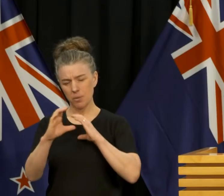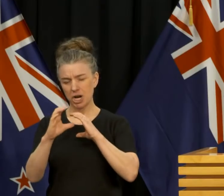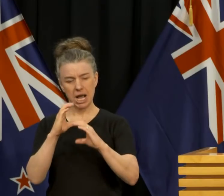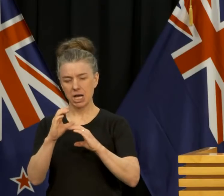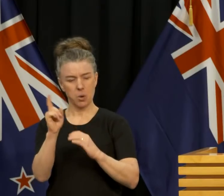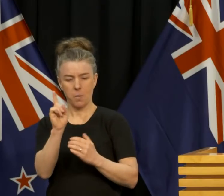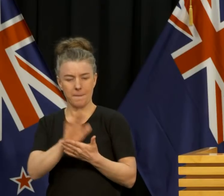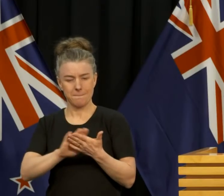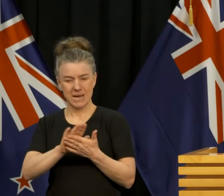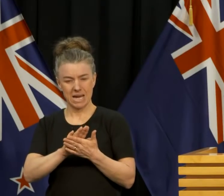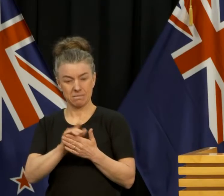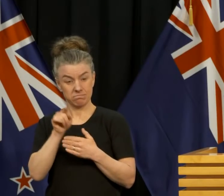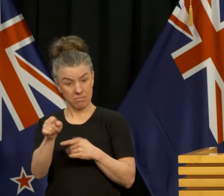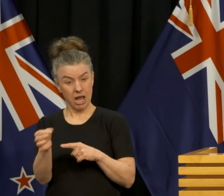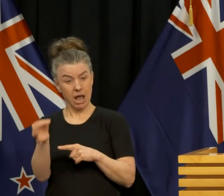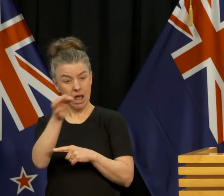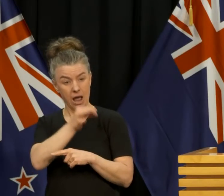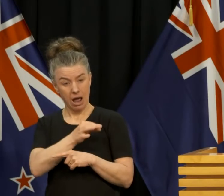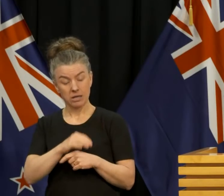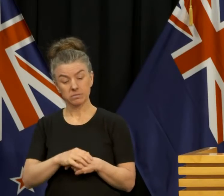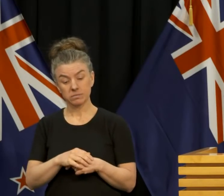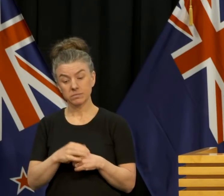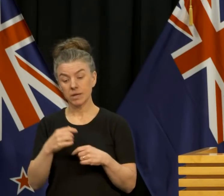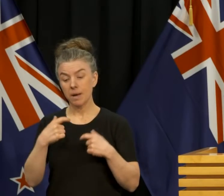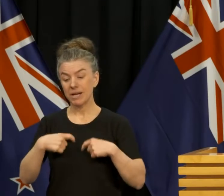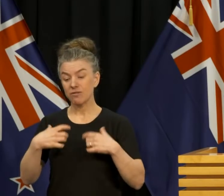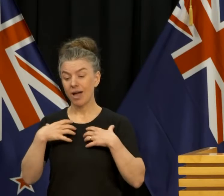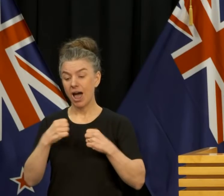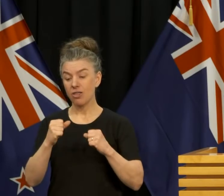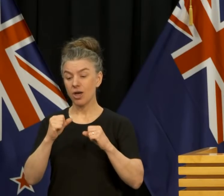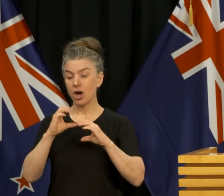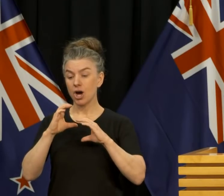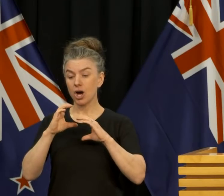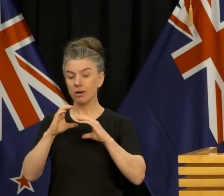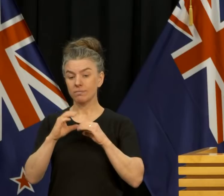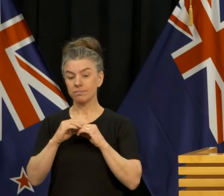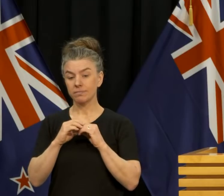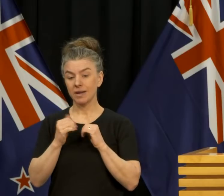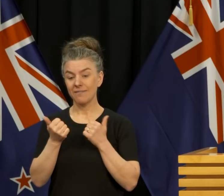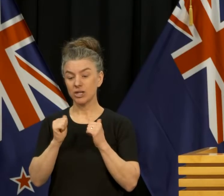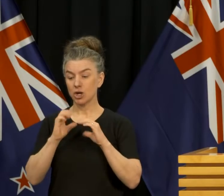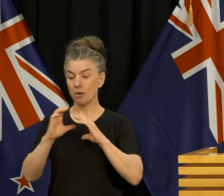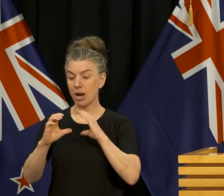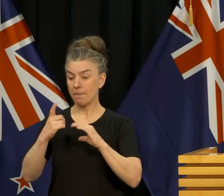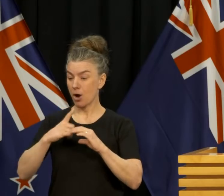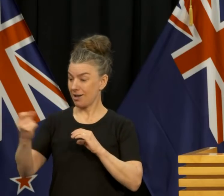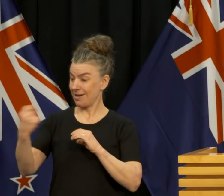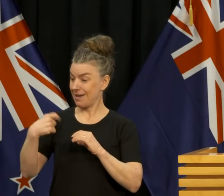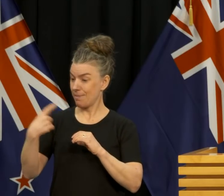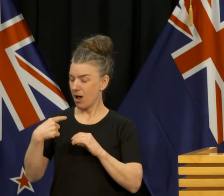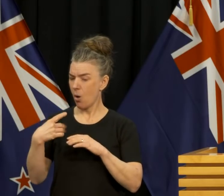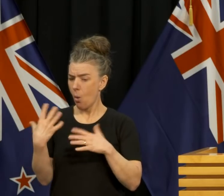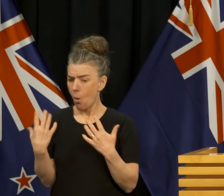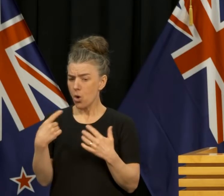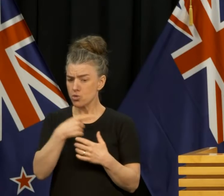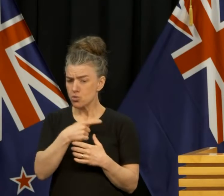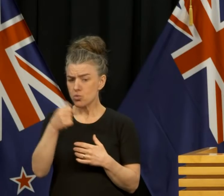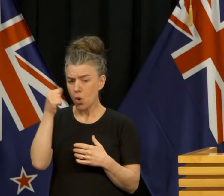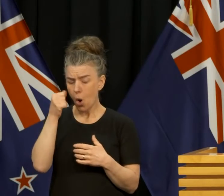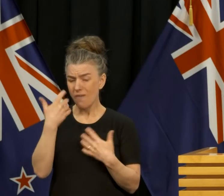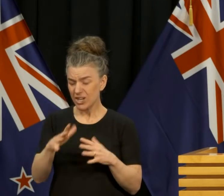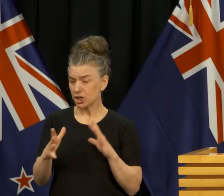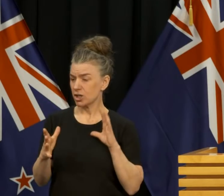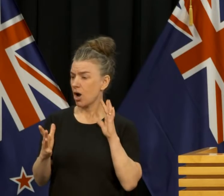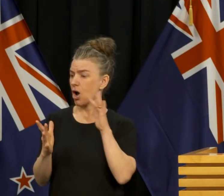question, is the Ministry of Health saying that they communicated because they received some emails, or do you have confirmation that they actually engaged